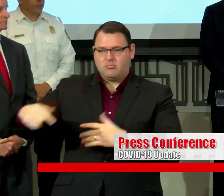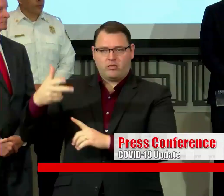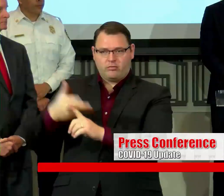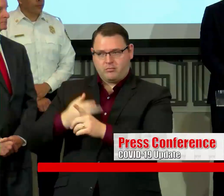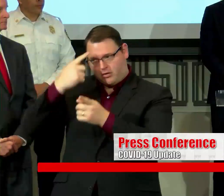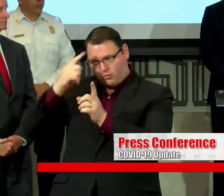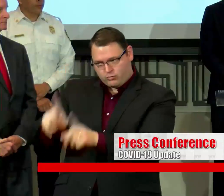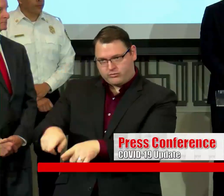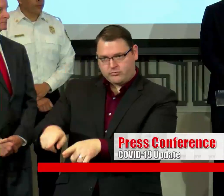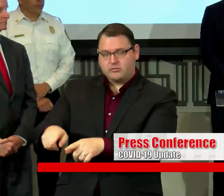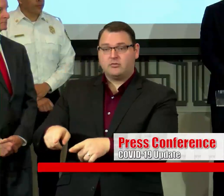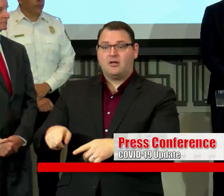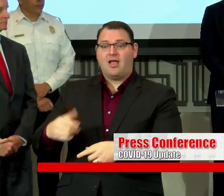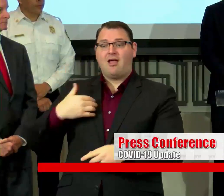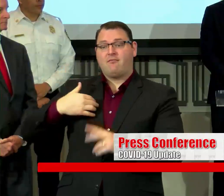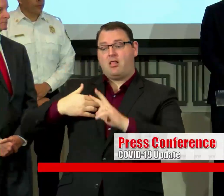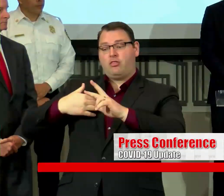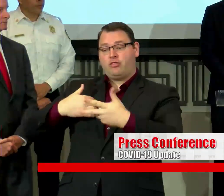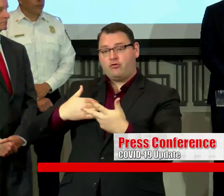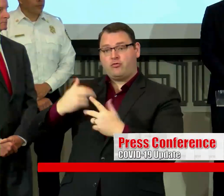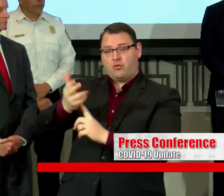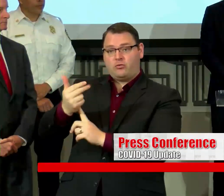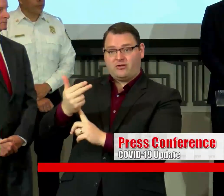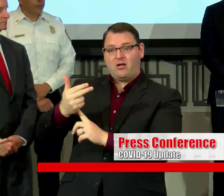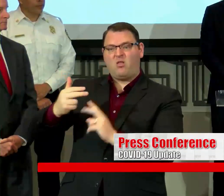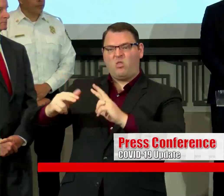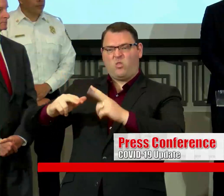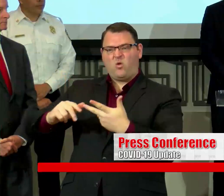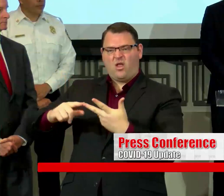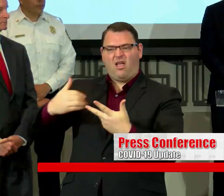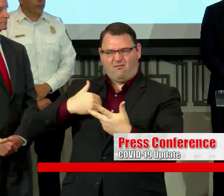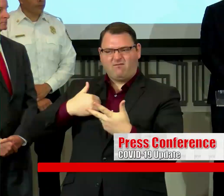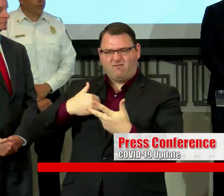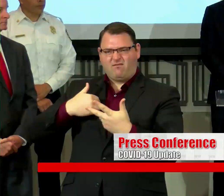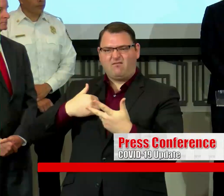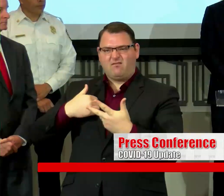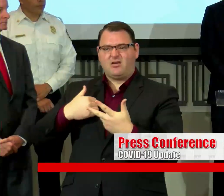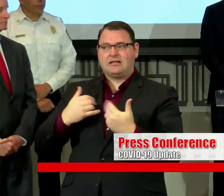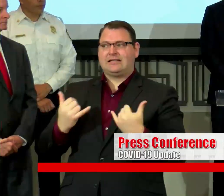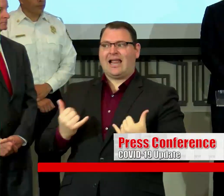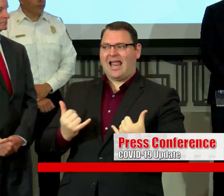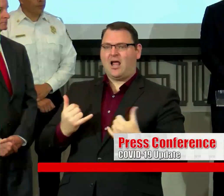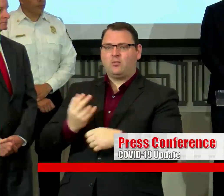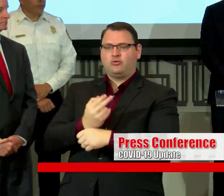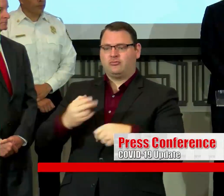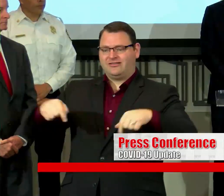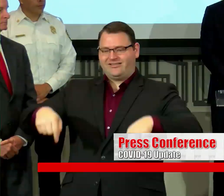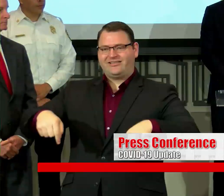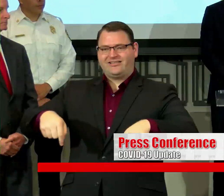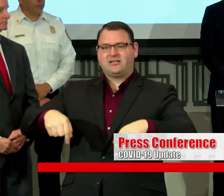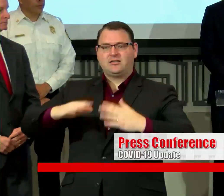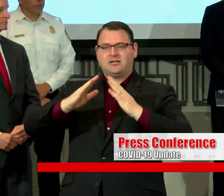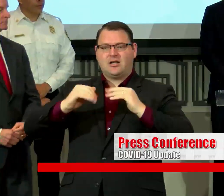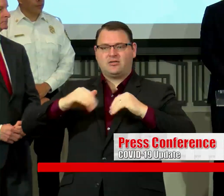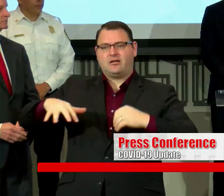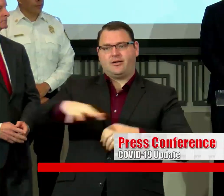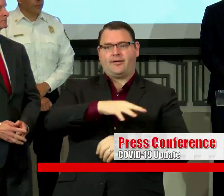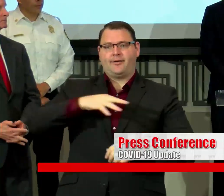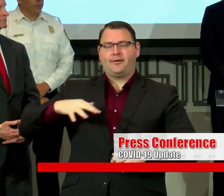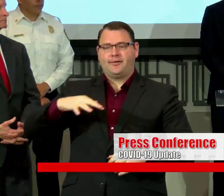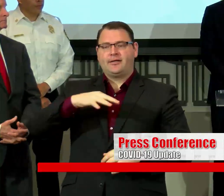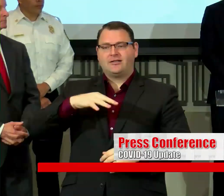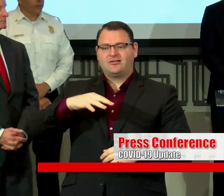agreement next week, that is being used now in the downtown area, and it's being used primarily right now